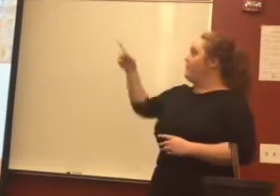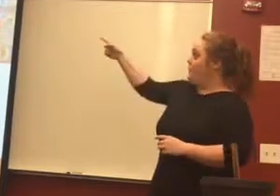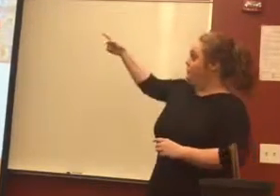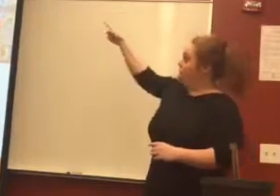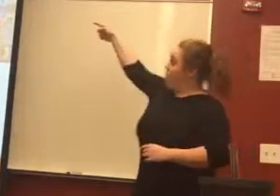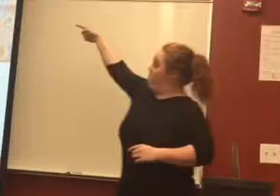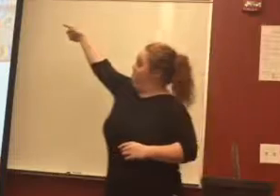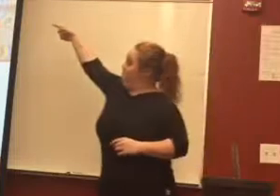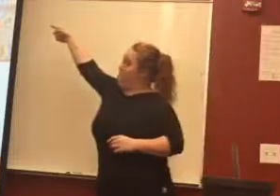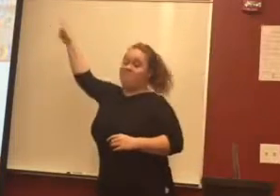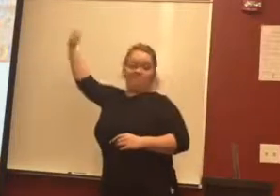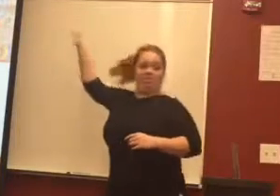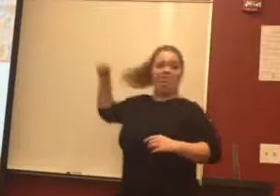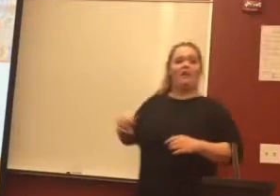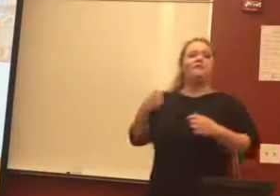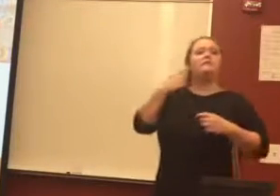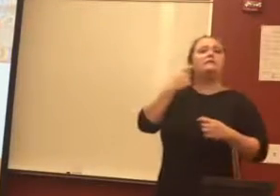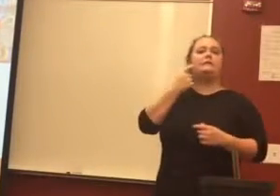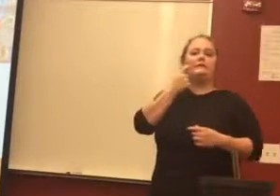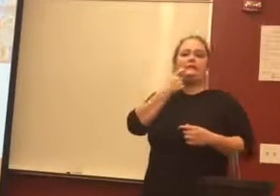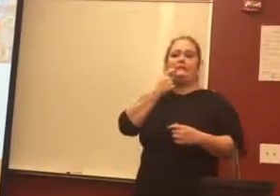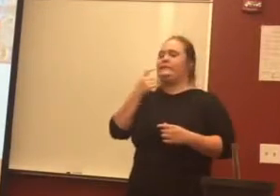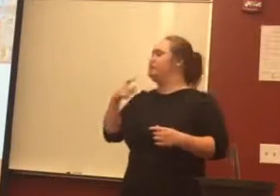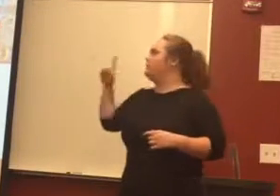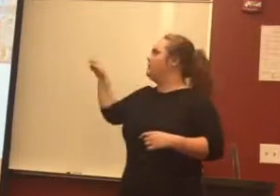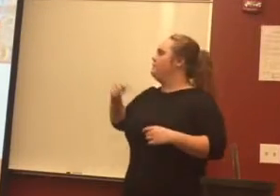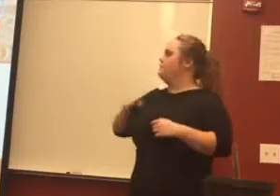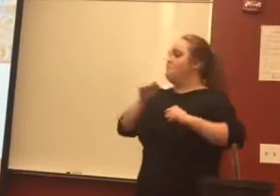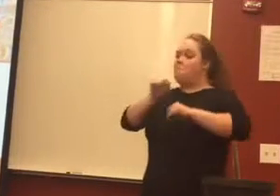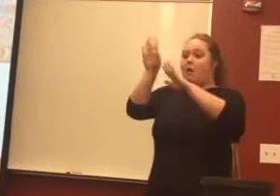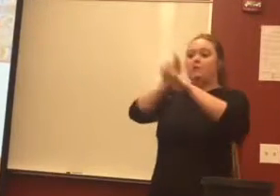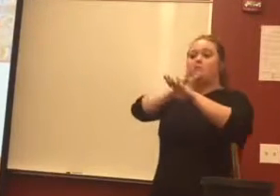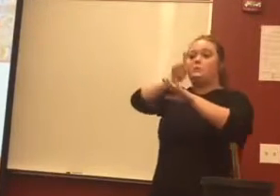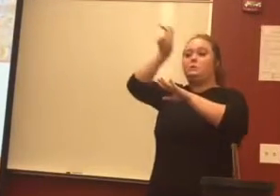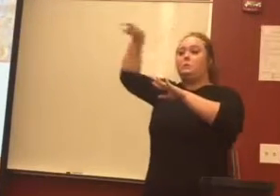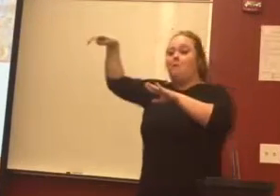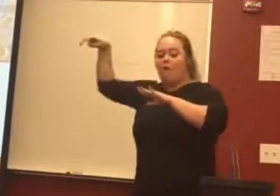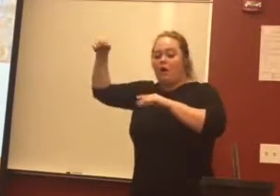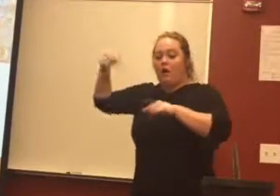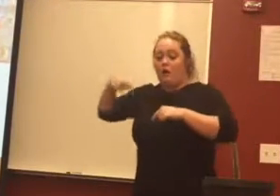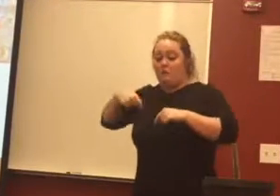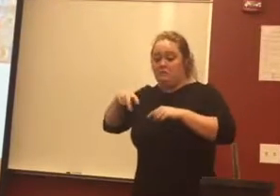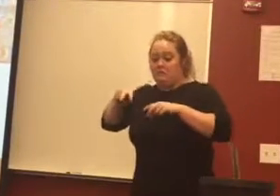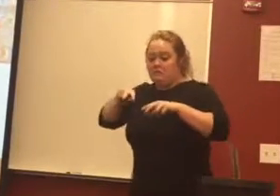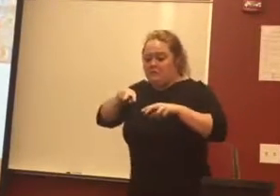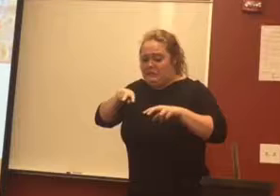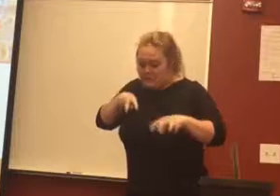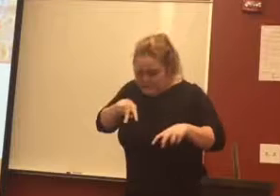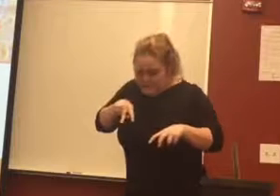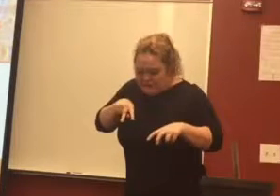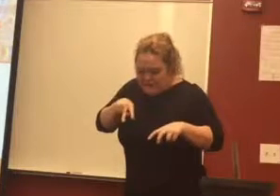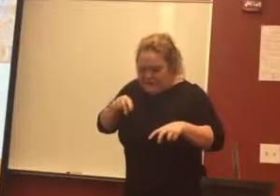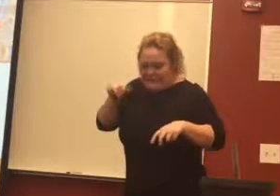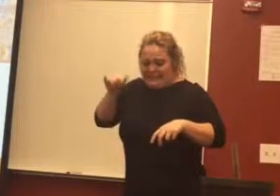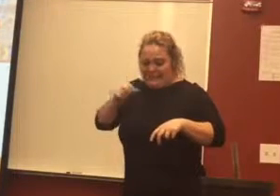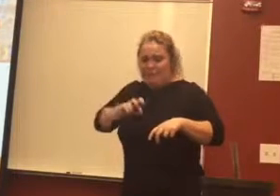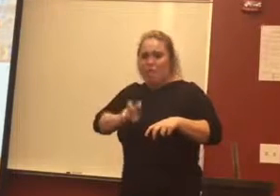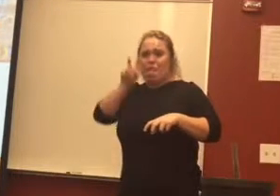We go over these mountains, and I look over, it's a freaking roller coaster. The entrance is a giant